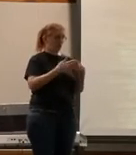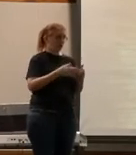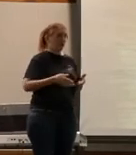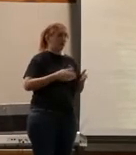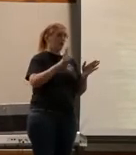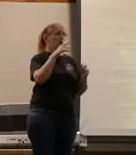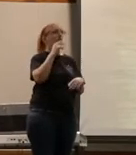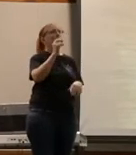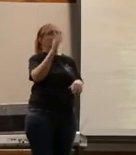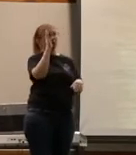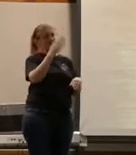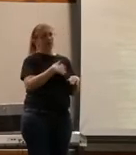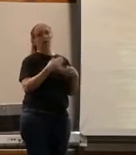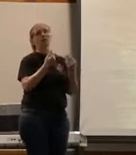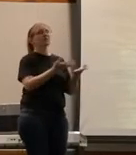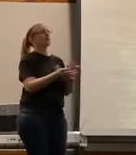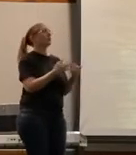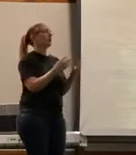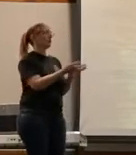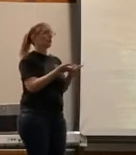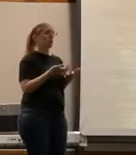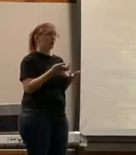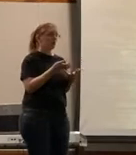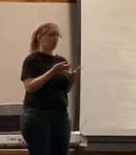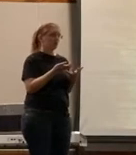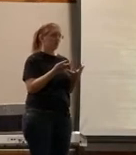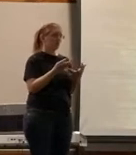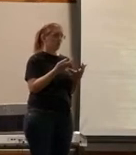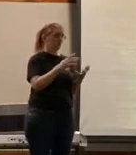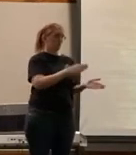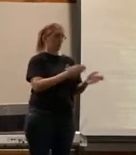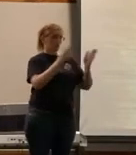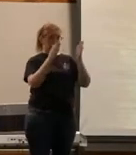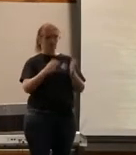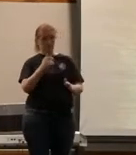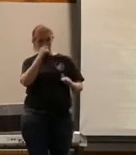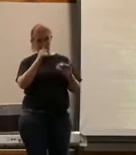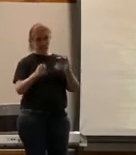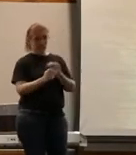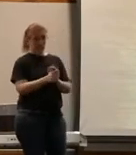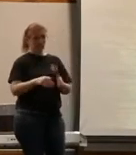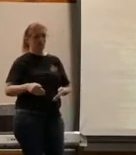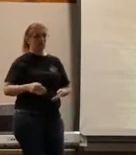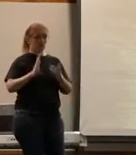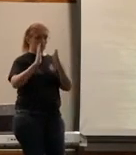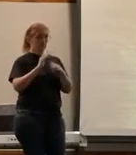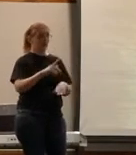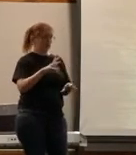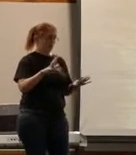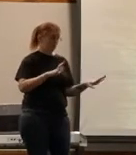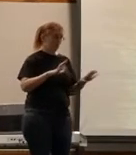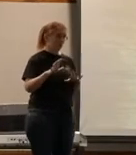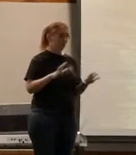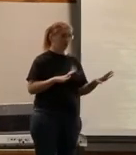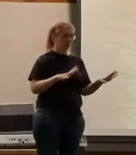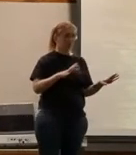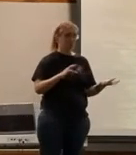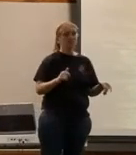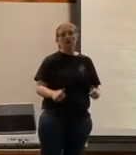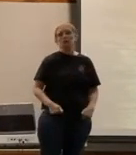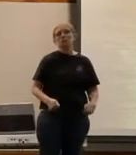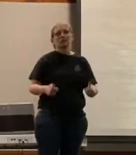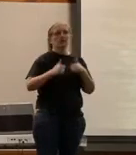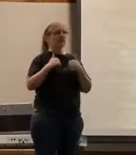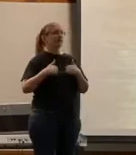said, "Son, I'll give you whatever you want as you go on hidden street." And he did, and he was living the